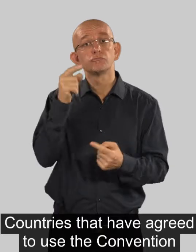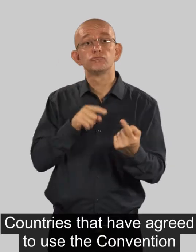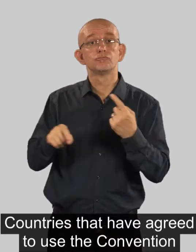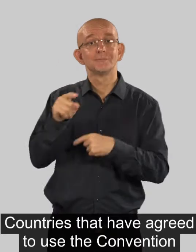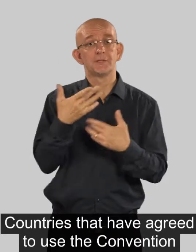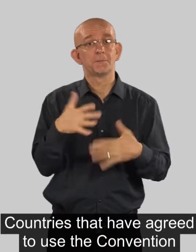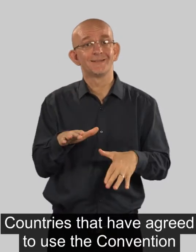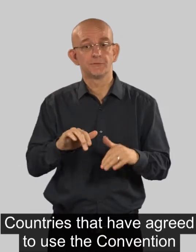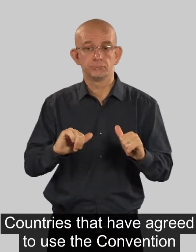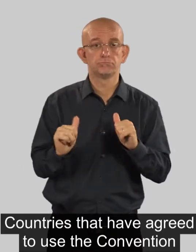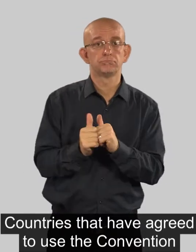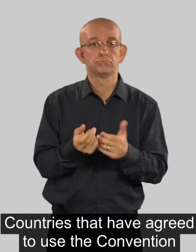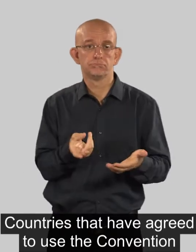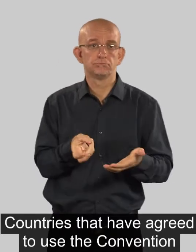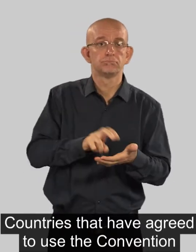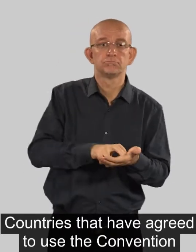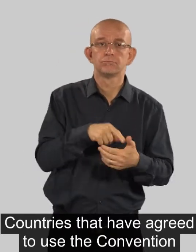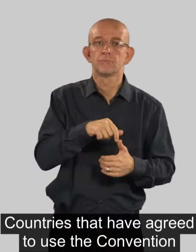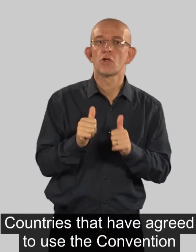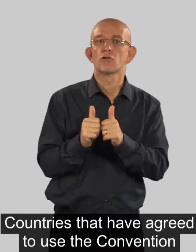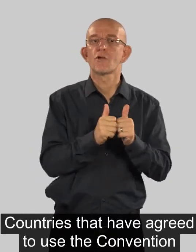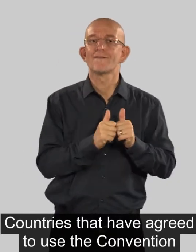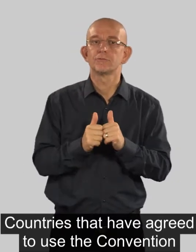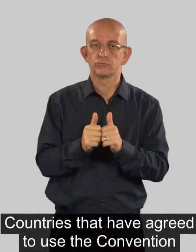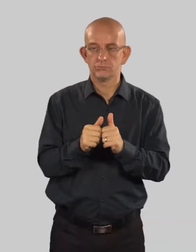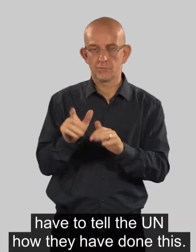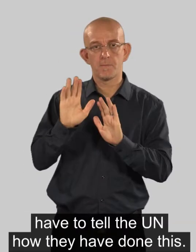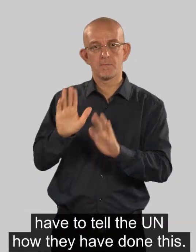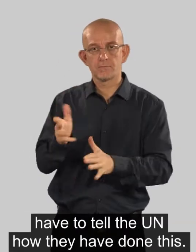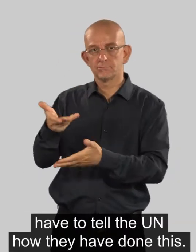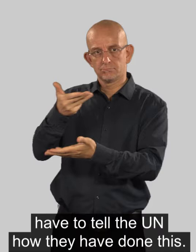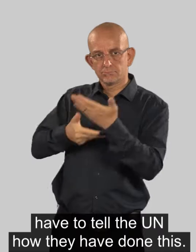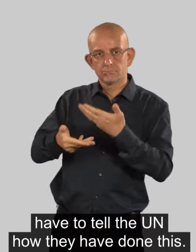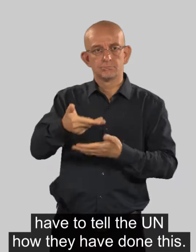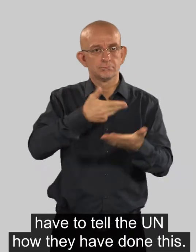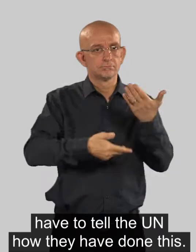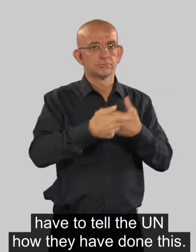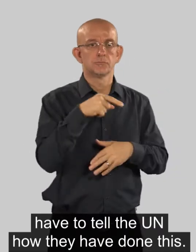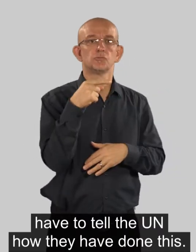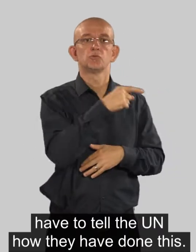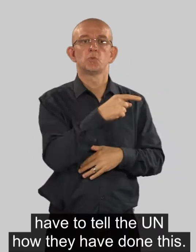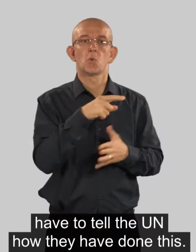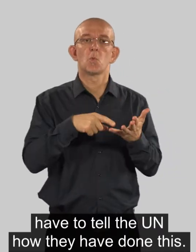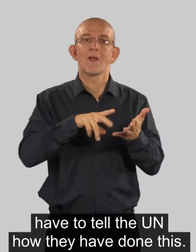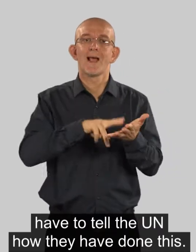Countries that have agreed to use the convention have to tell the UN how they have done this.